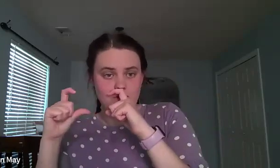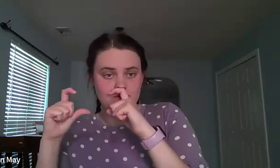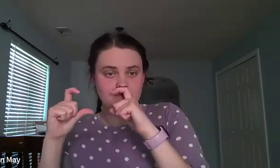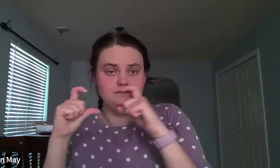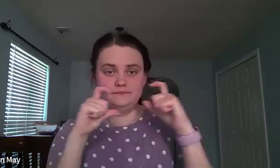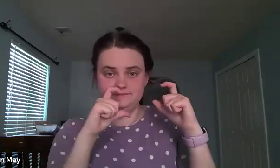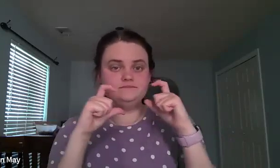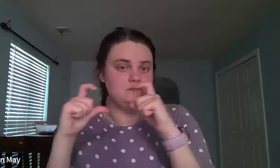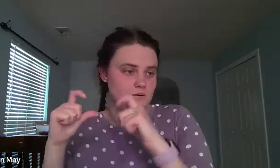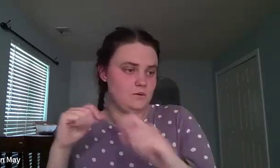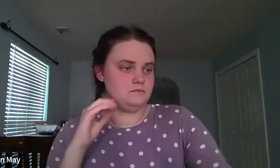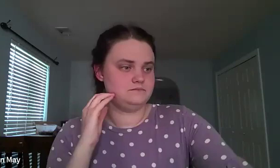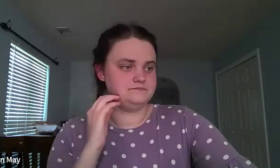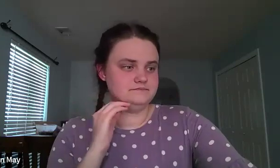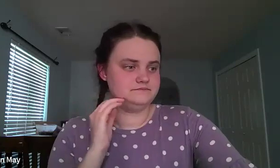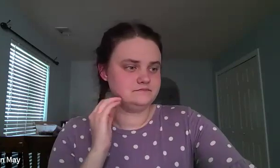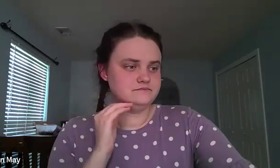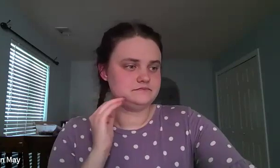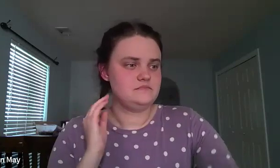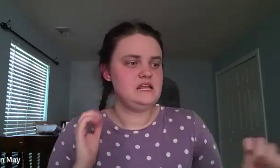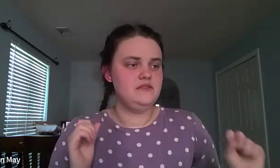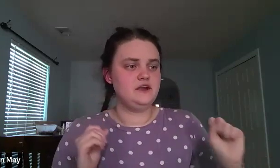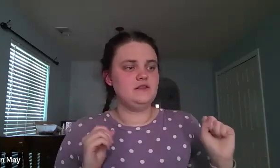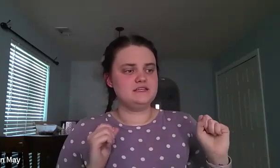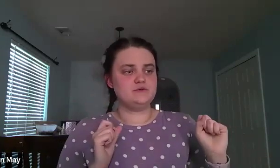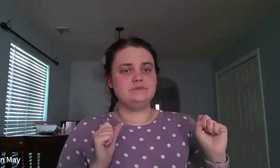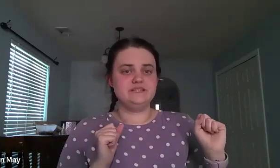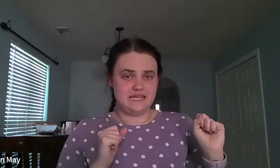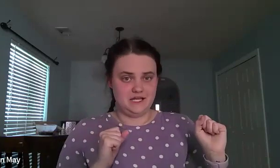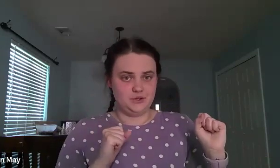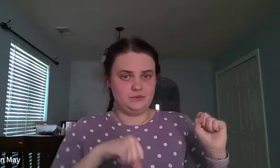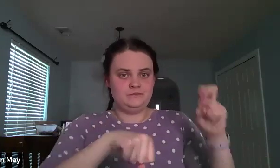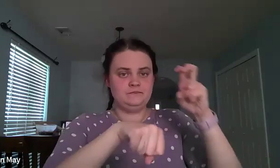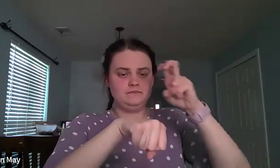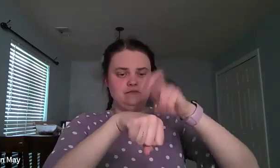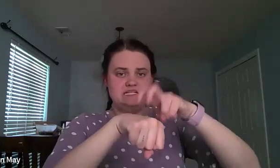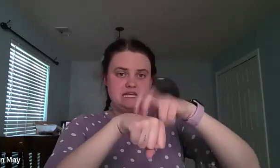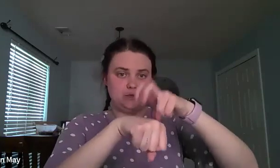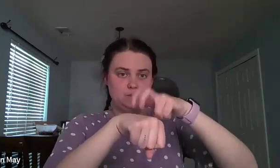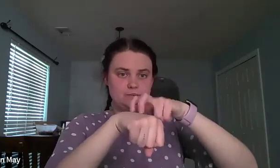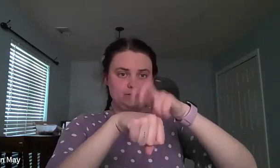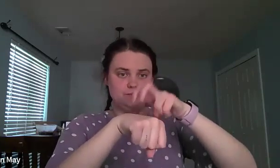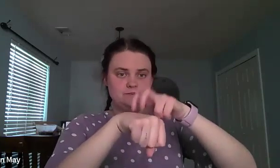corn, corn. And then our last one, potato, potato,